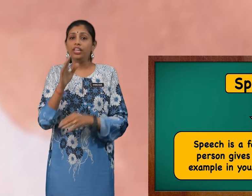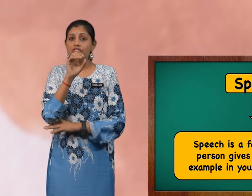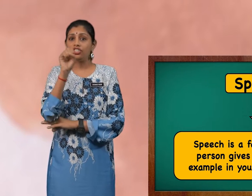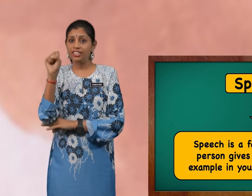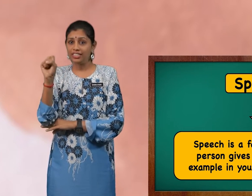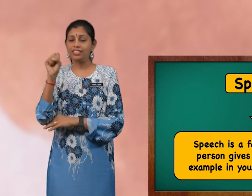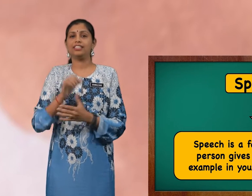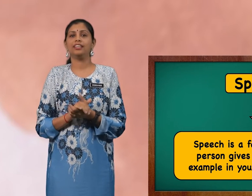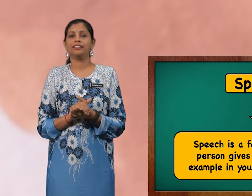teachers,